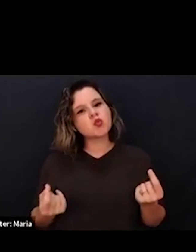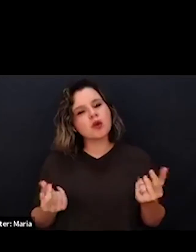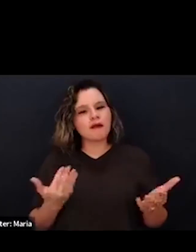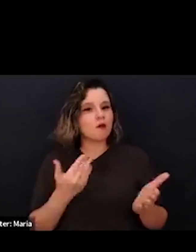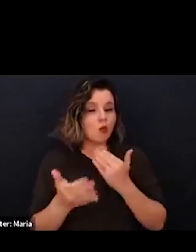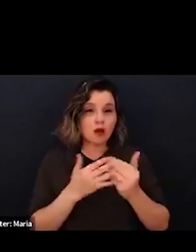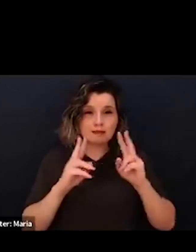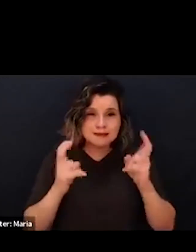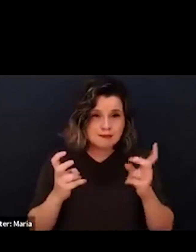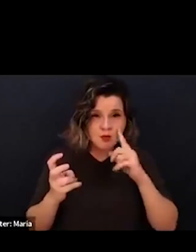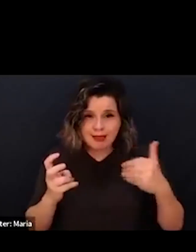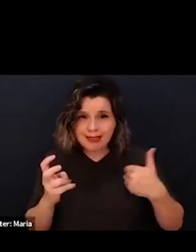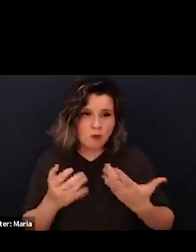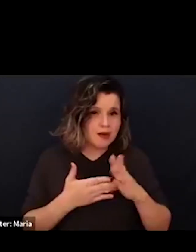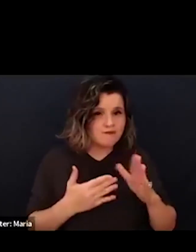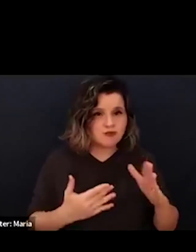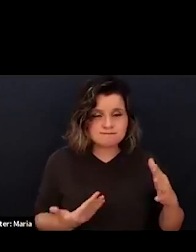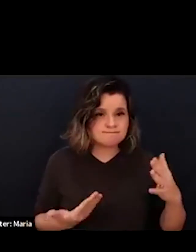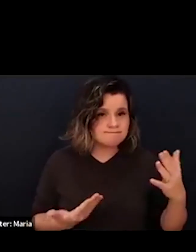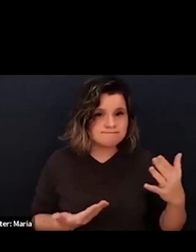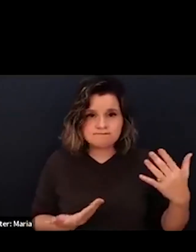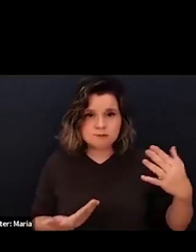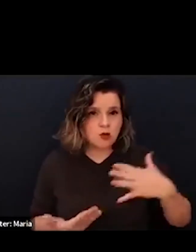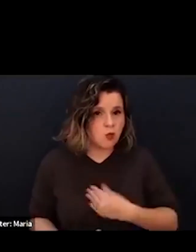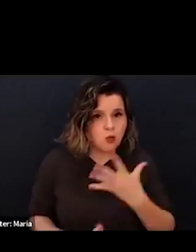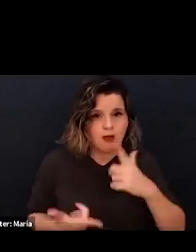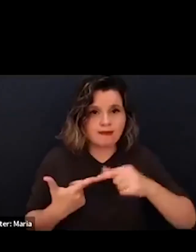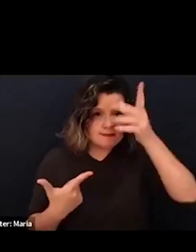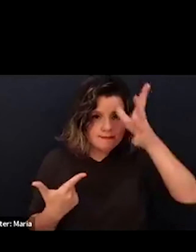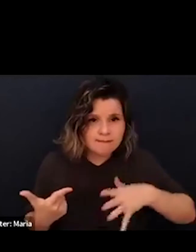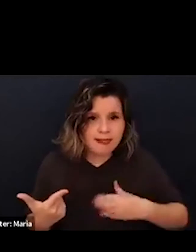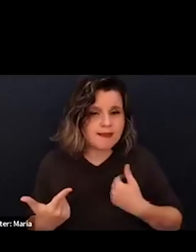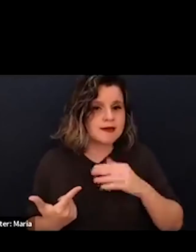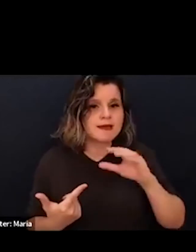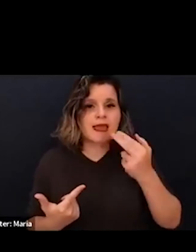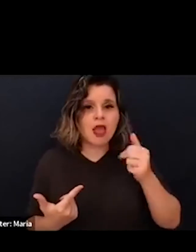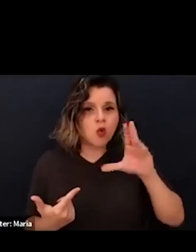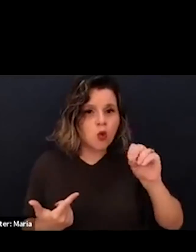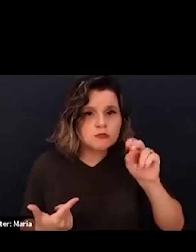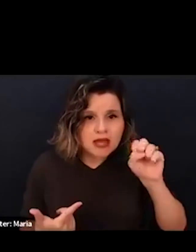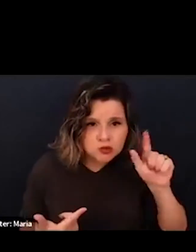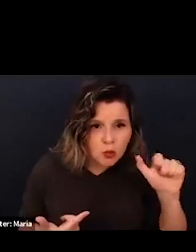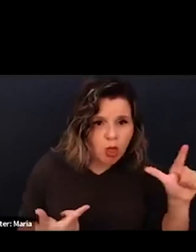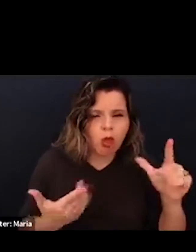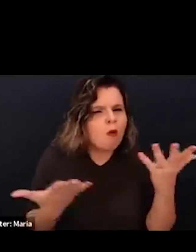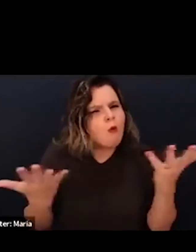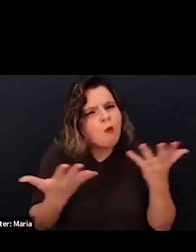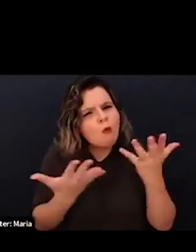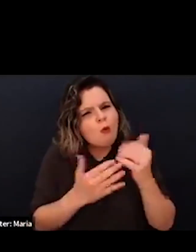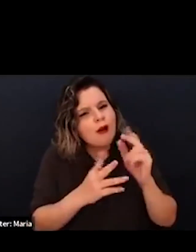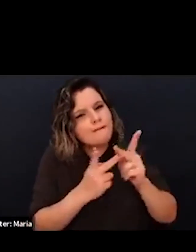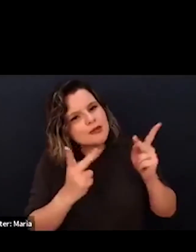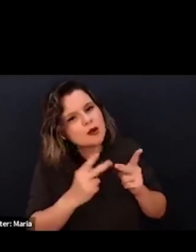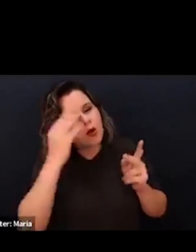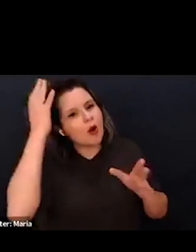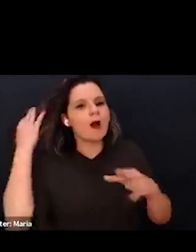subject position I have, whatever advantages I have in life, whether I'm white, whether I'm a man, whether I'm heterosexual, whatever it is that we have as a position, or they have